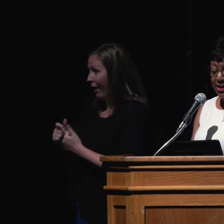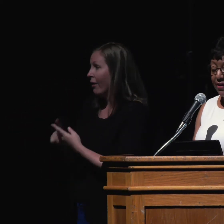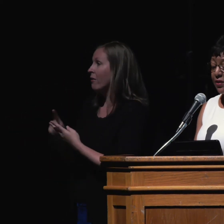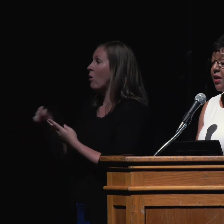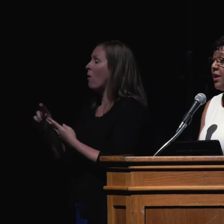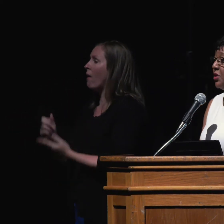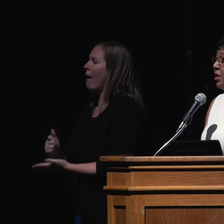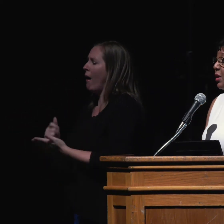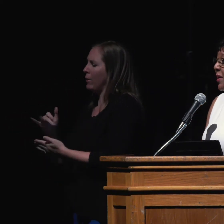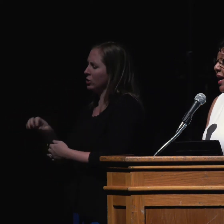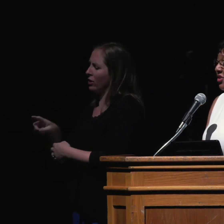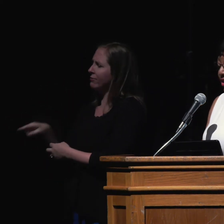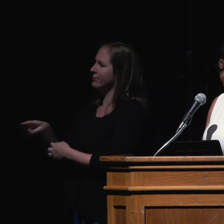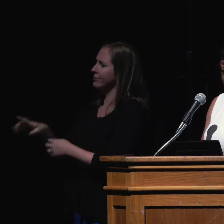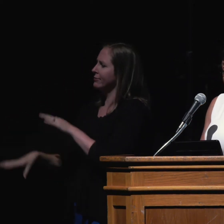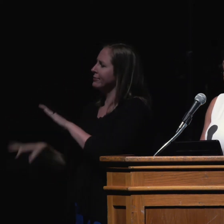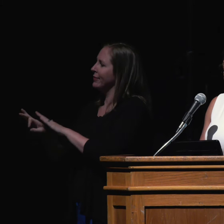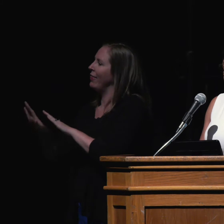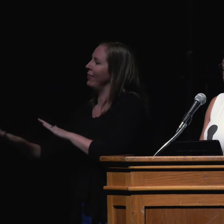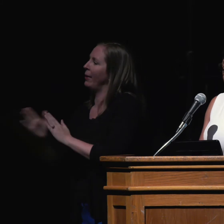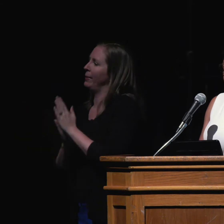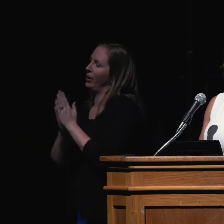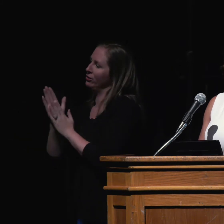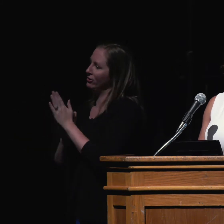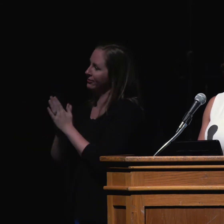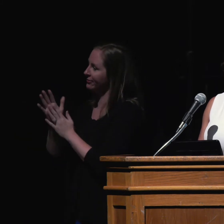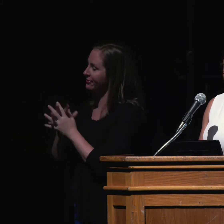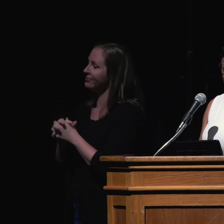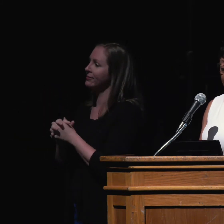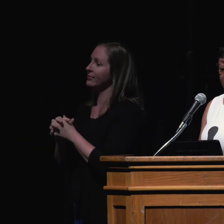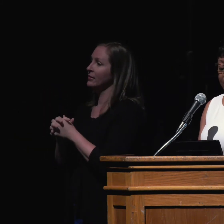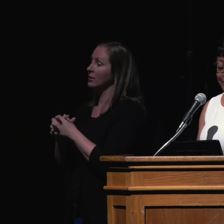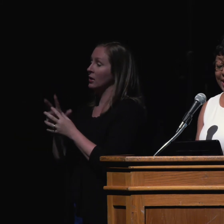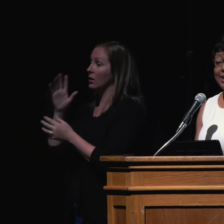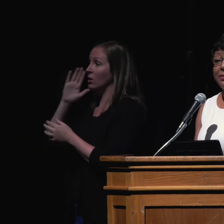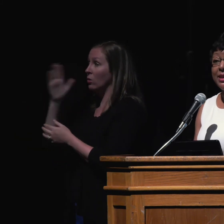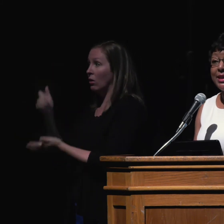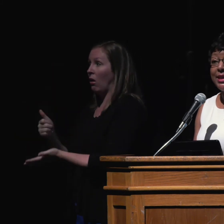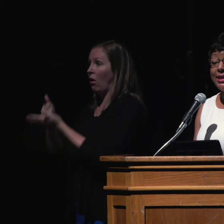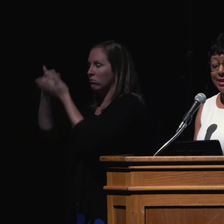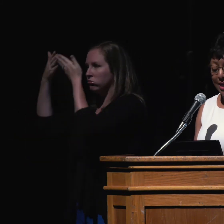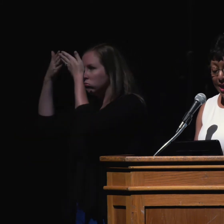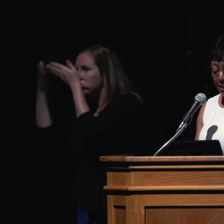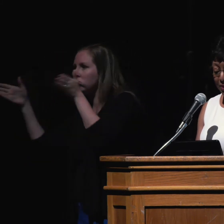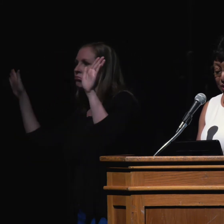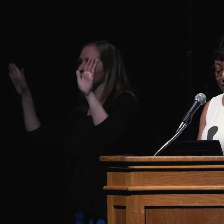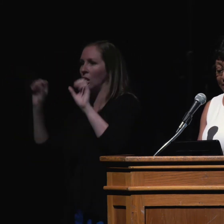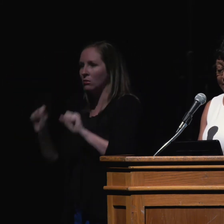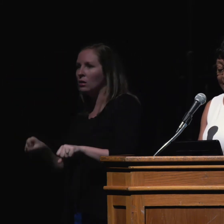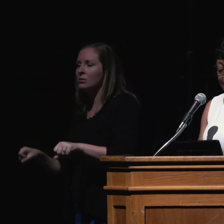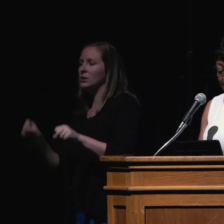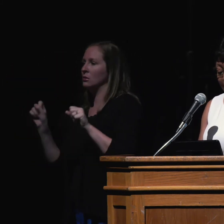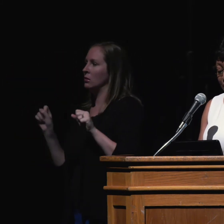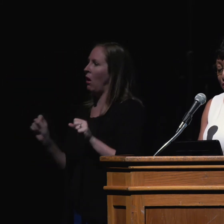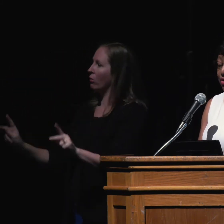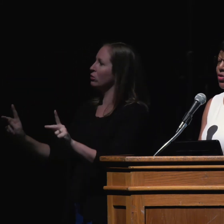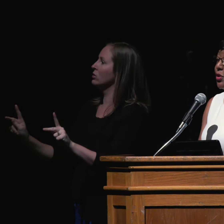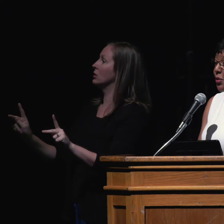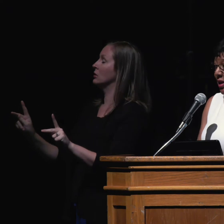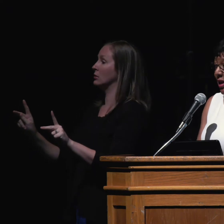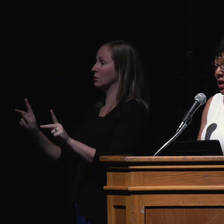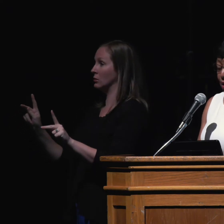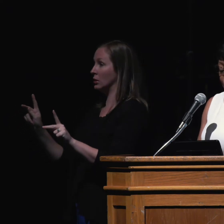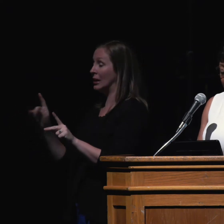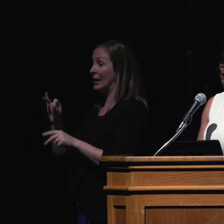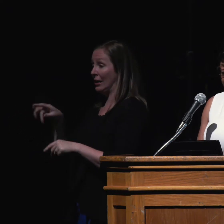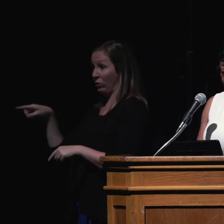child discover his or her passion. You will help open up the world of possibilities and opportunities, and if you are